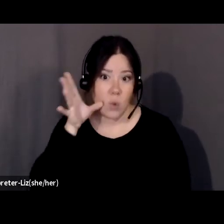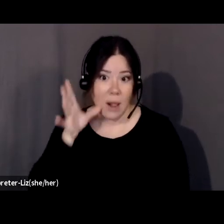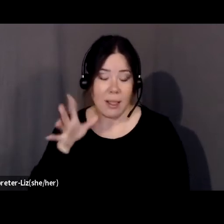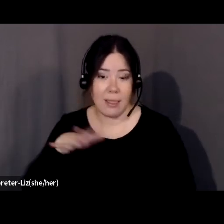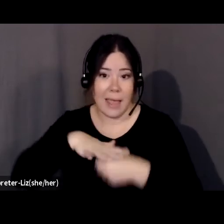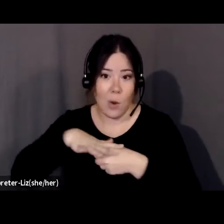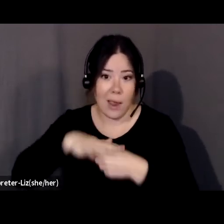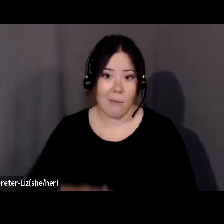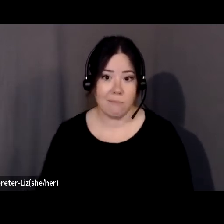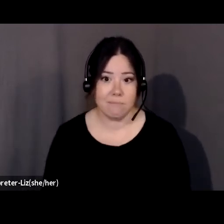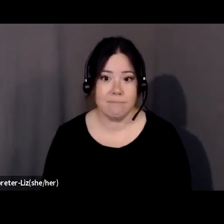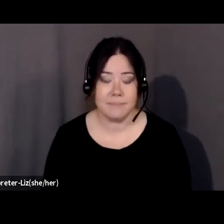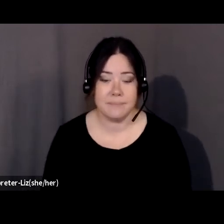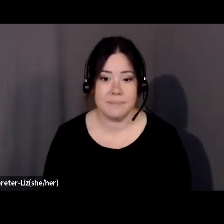areas.